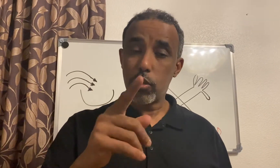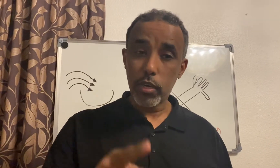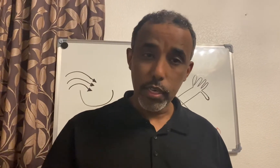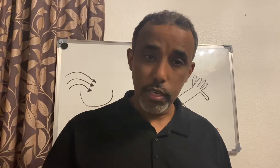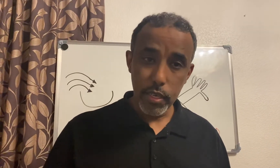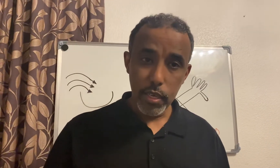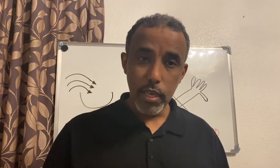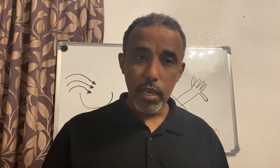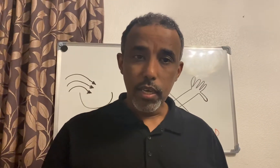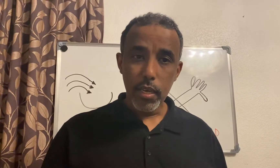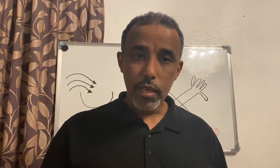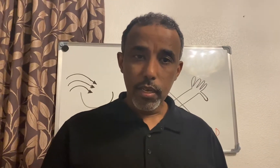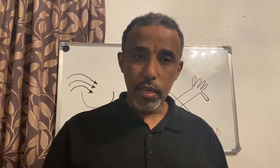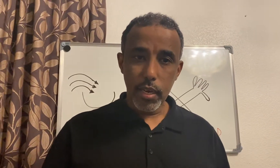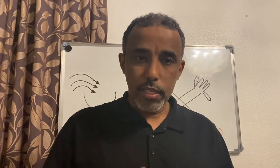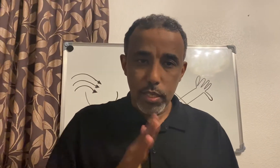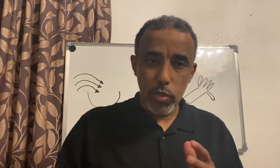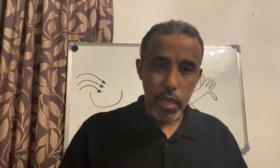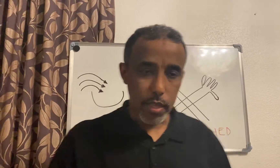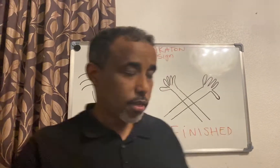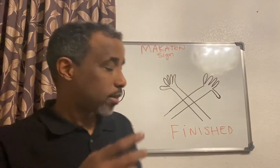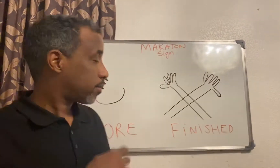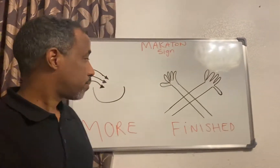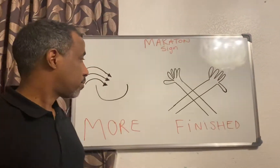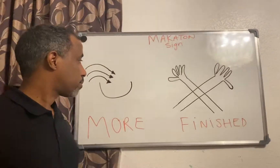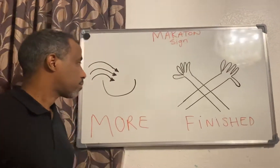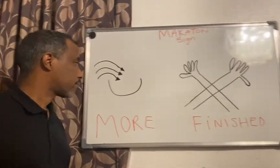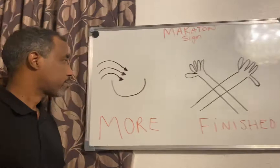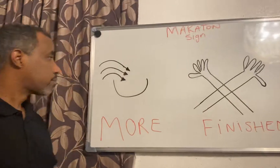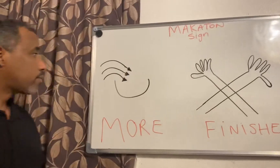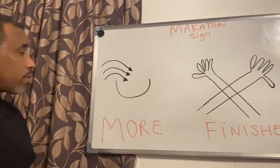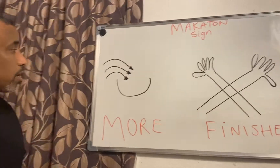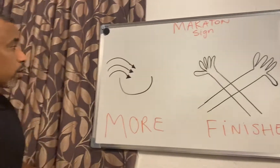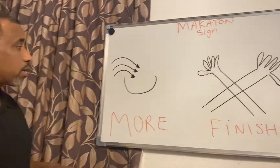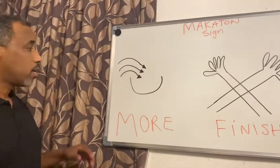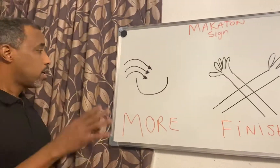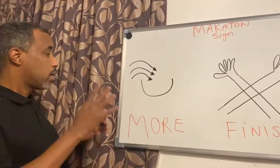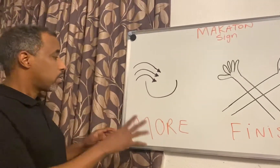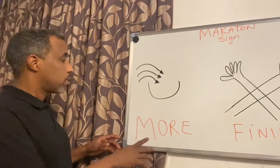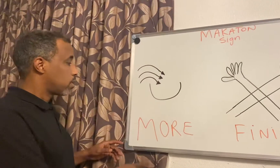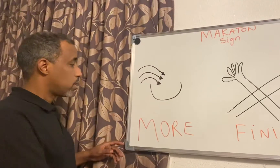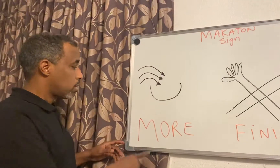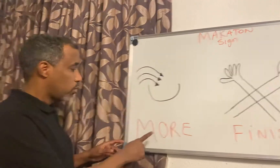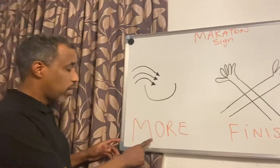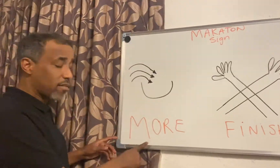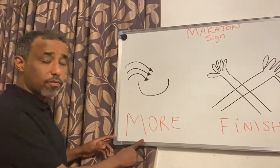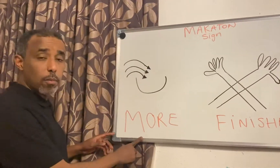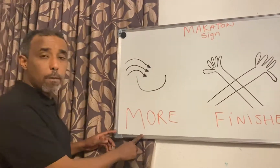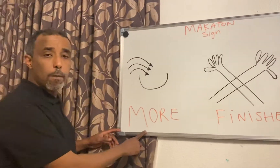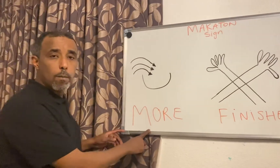ready? Listen together. Okay. You have